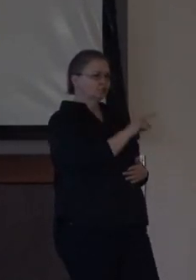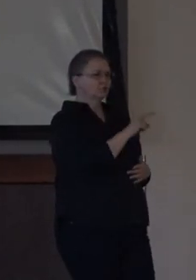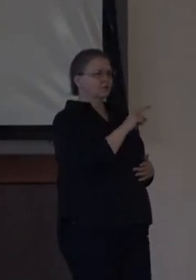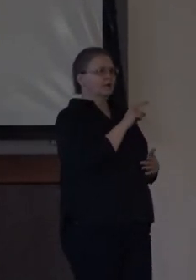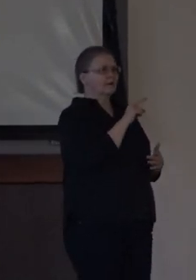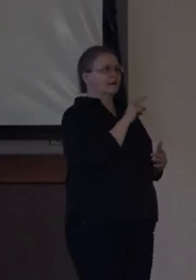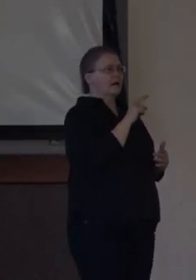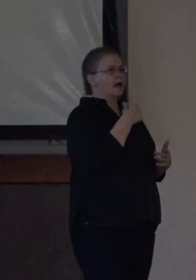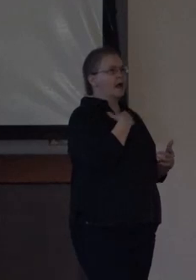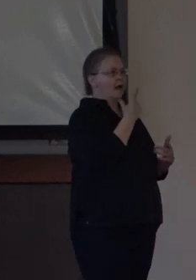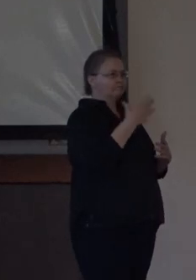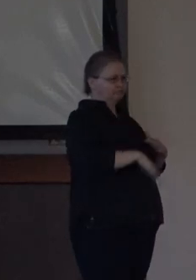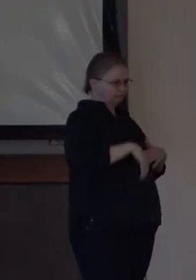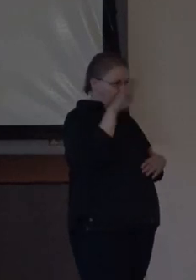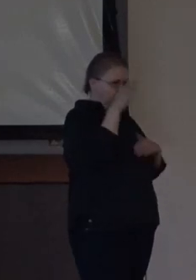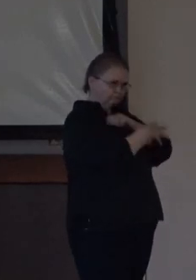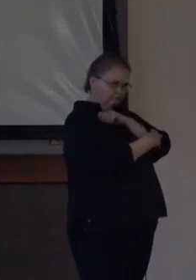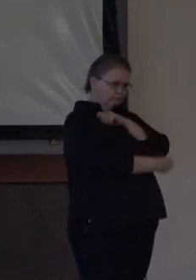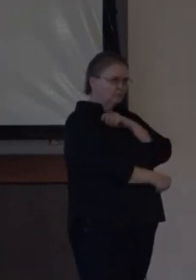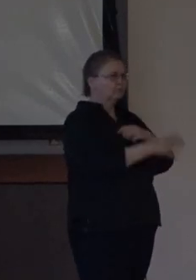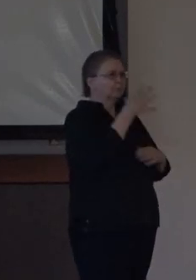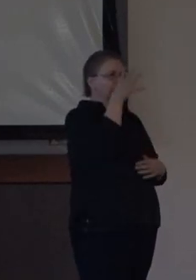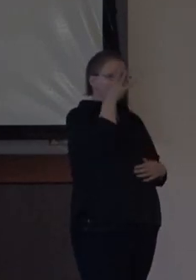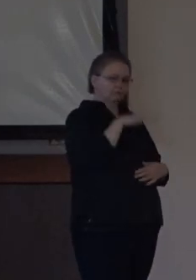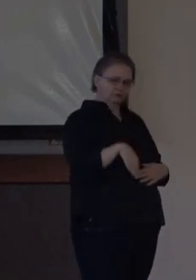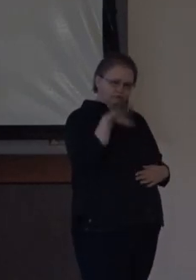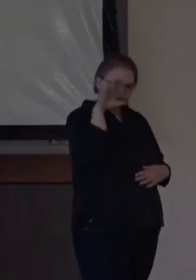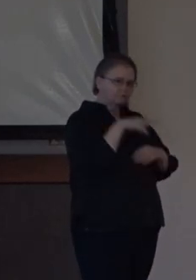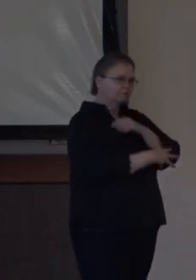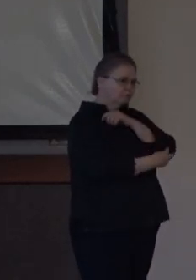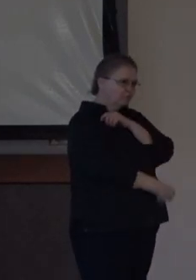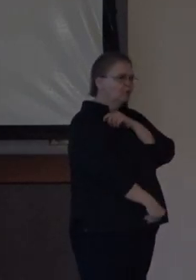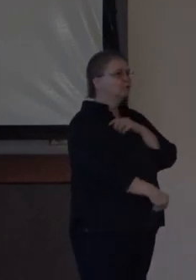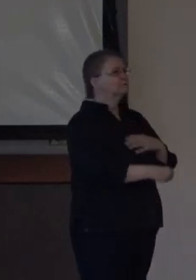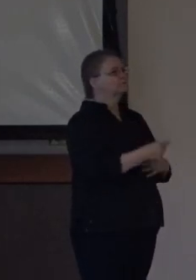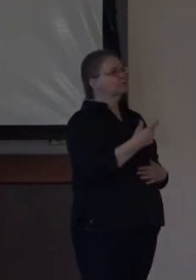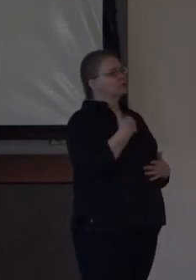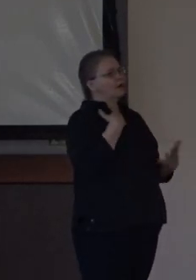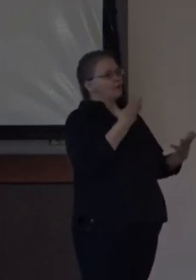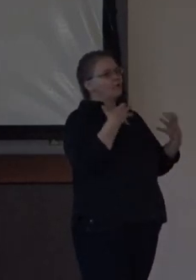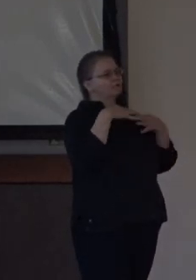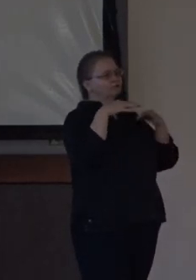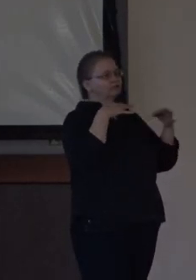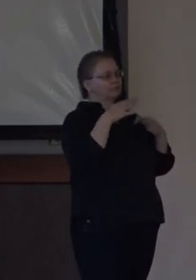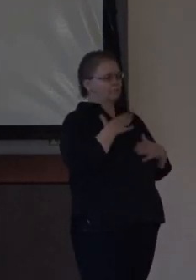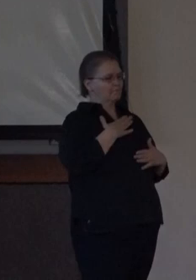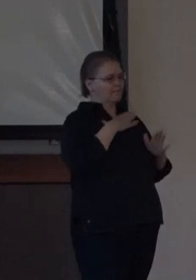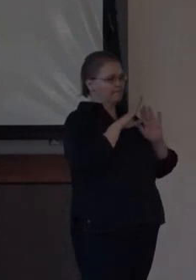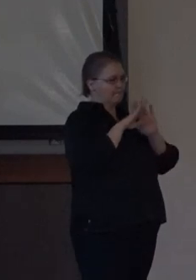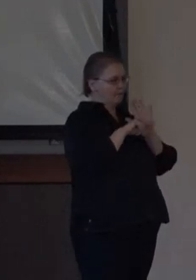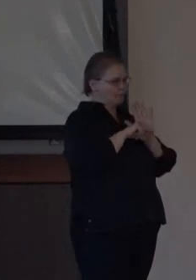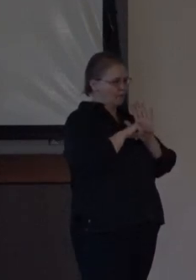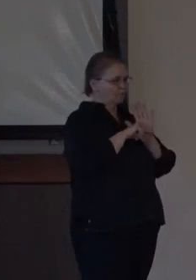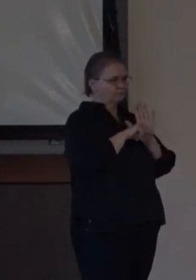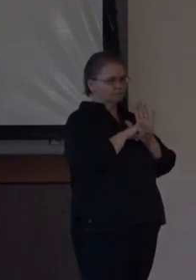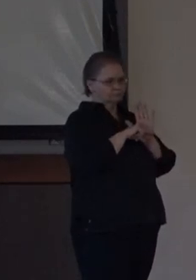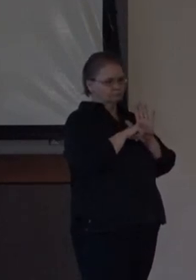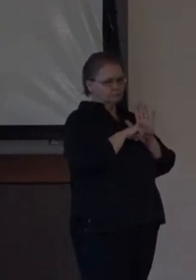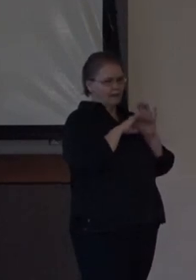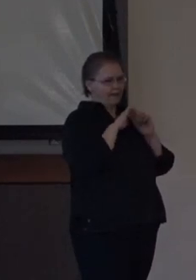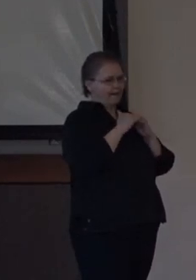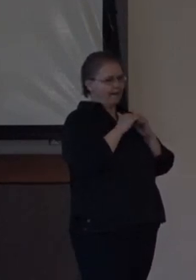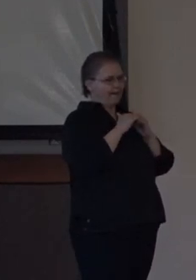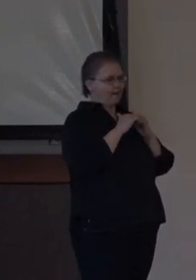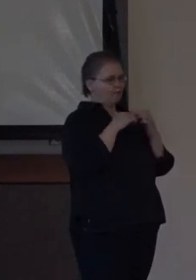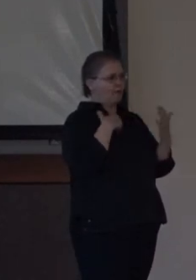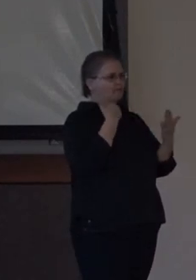up pretty poor, my parents grew up pretty poor, and I want to talk to you a little bit about my background and how I got to